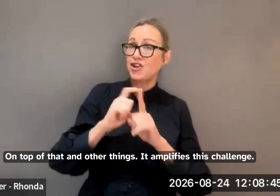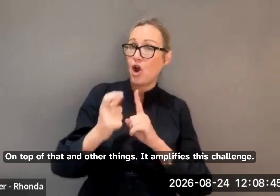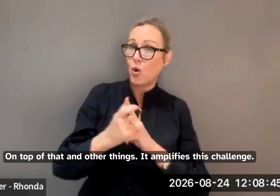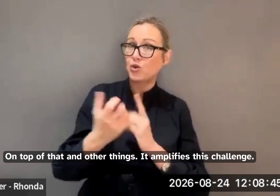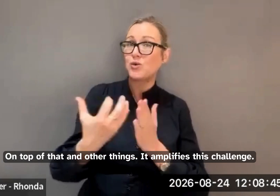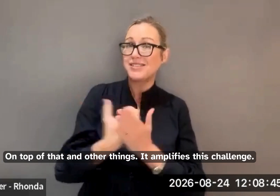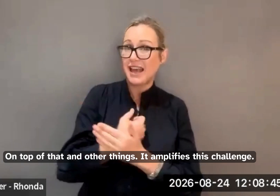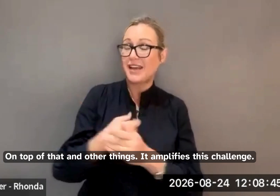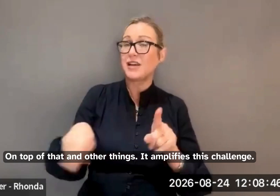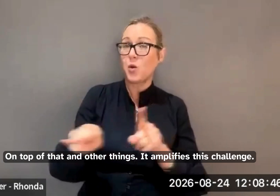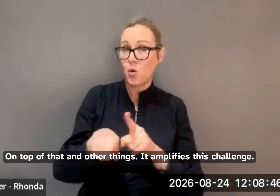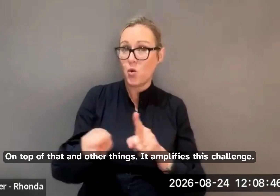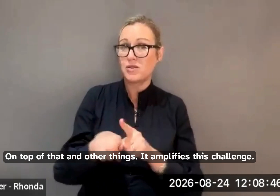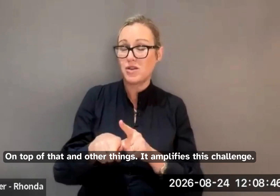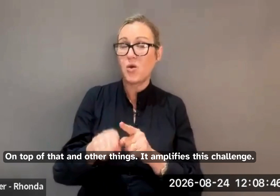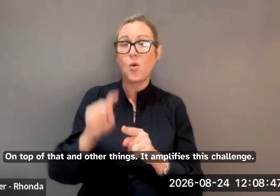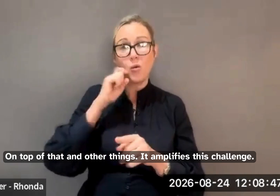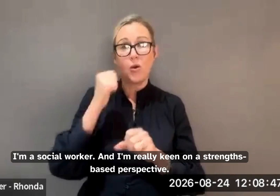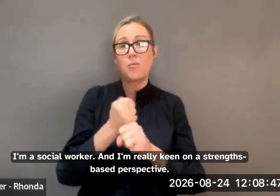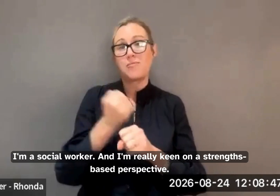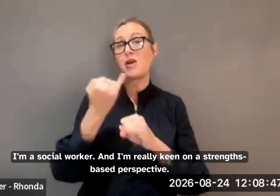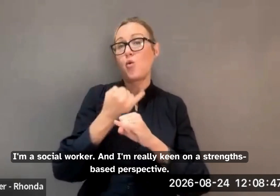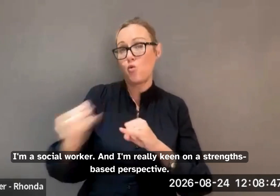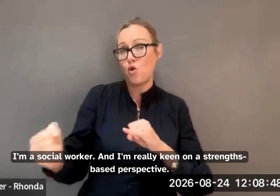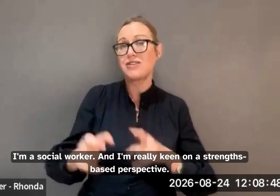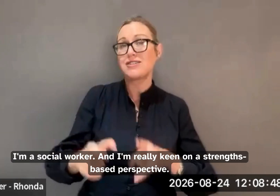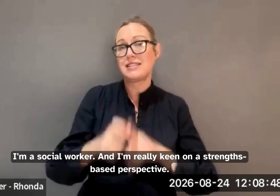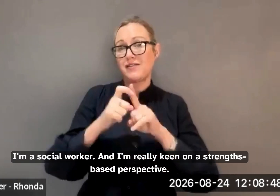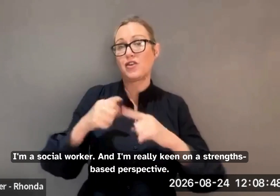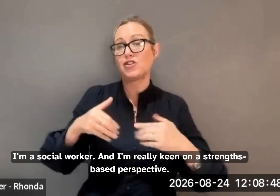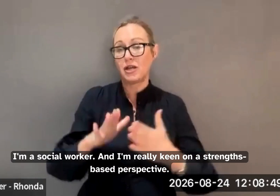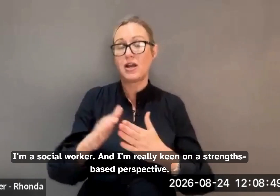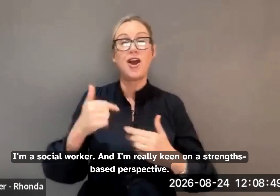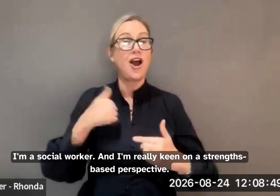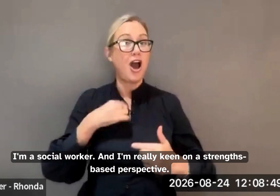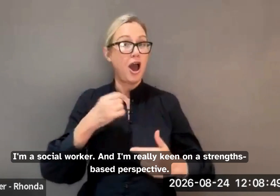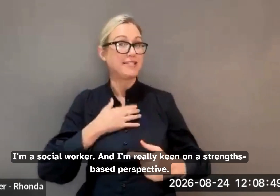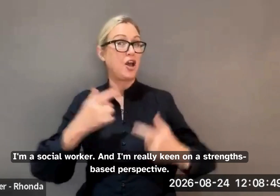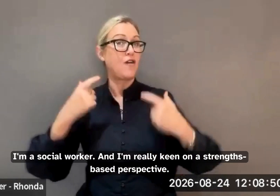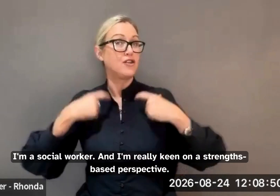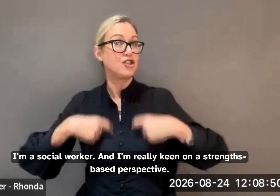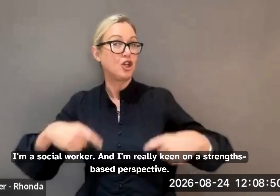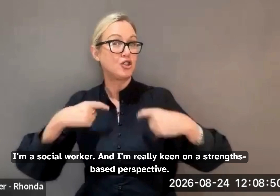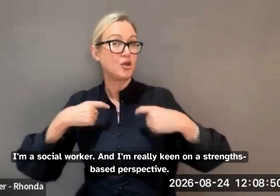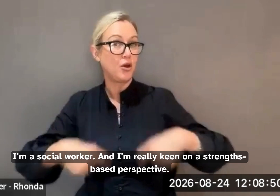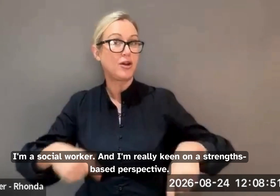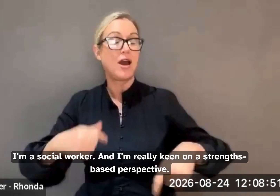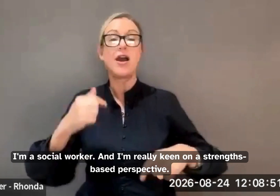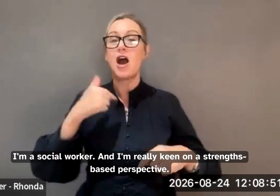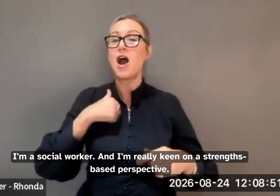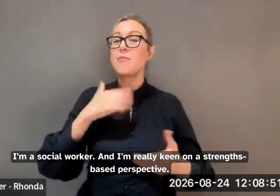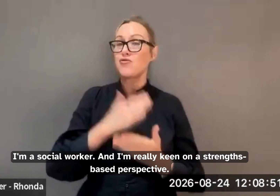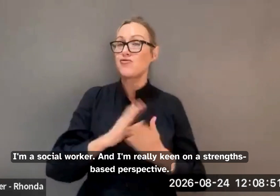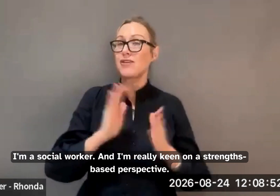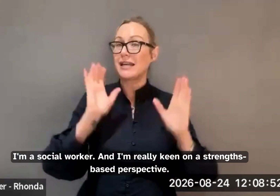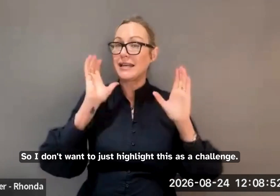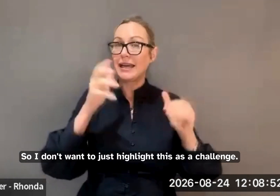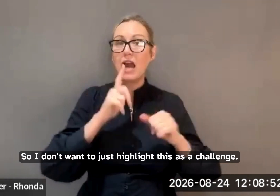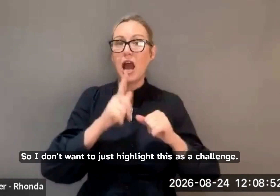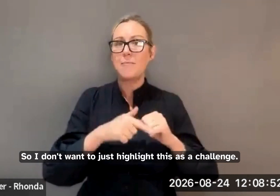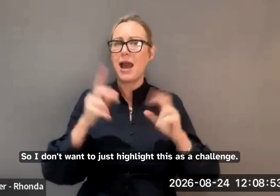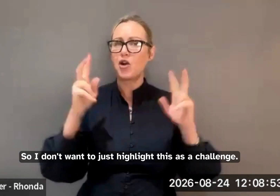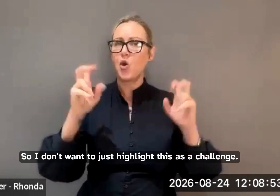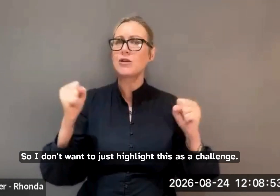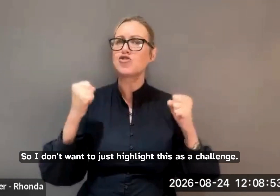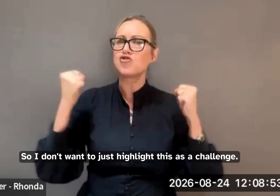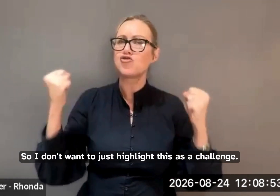other things, it amplifies this challenge. I'm a social worker and I'm really keen on the strengths-based perspective. So I